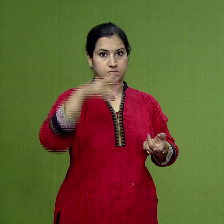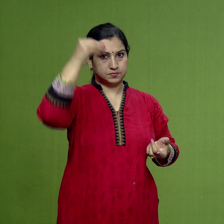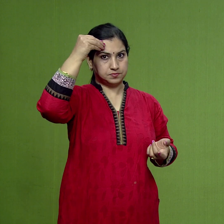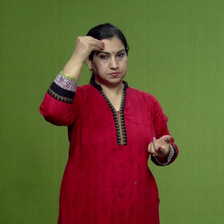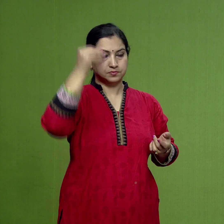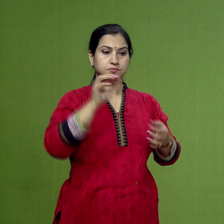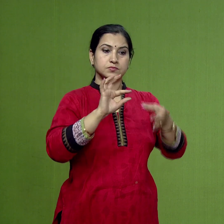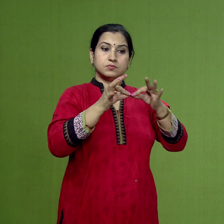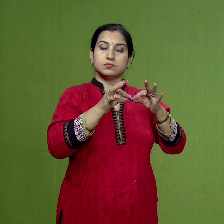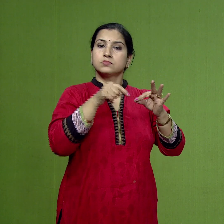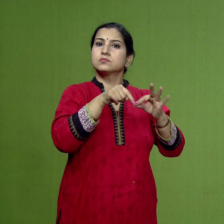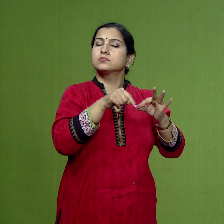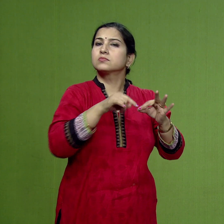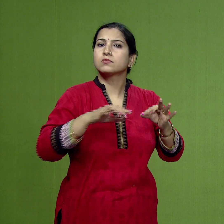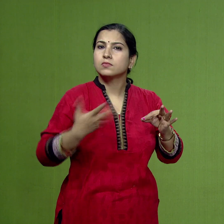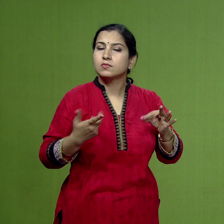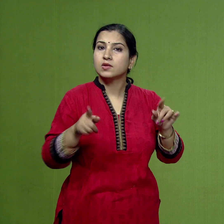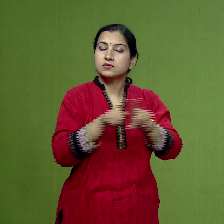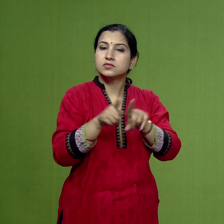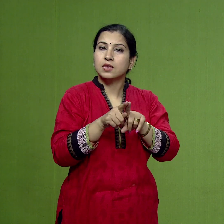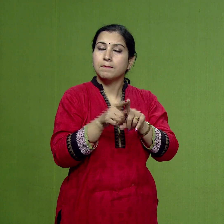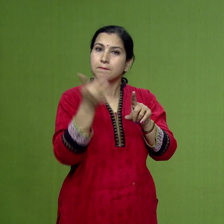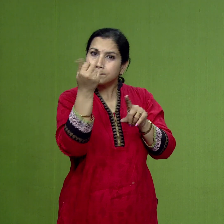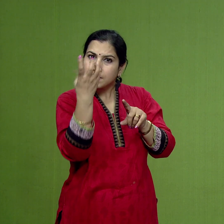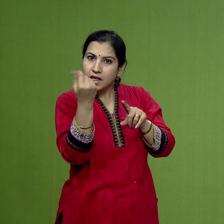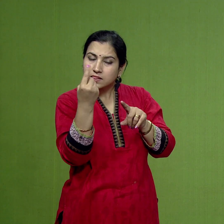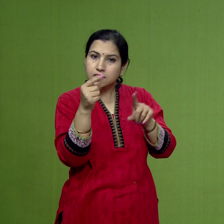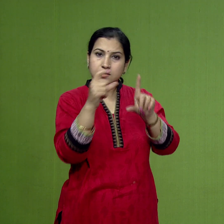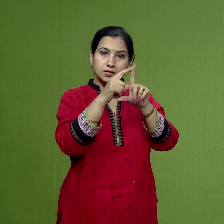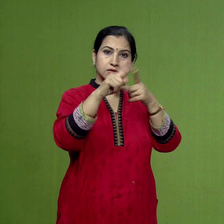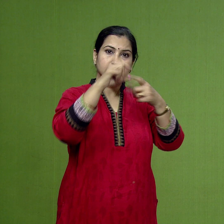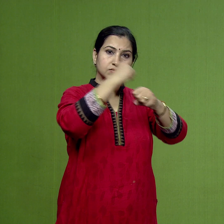Absolute location is given in degrees of latitude and longitude.